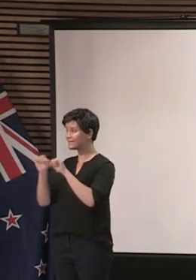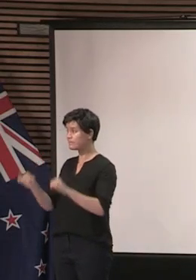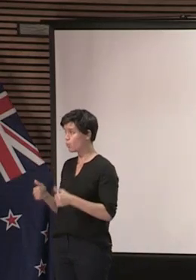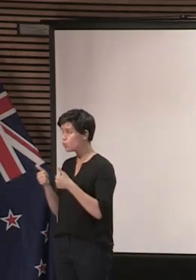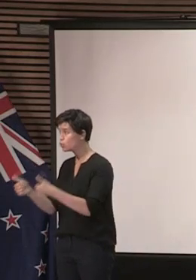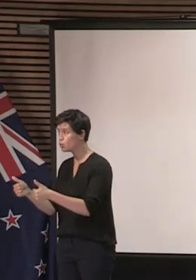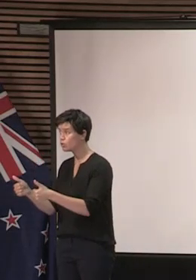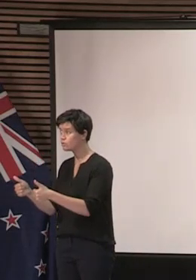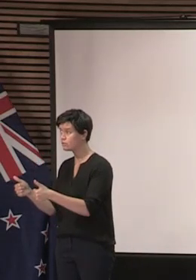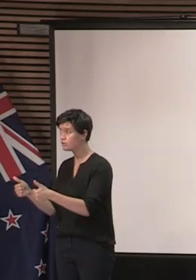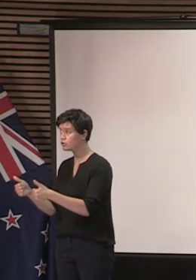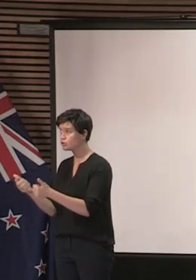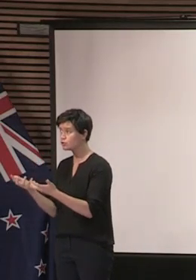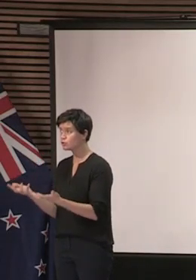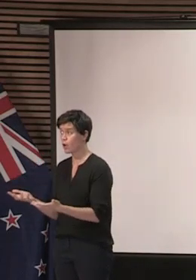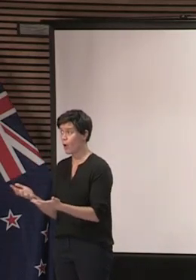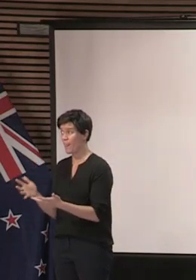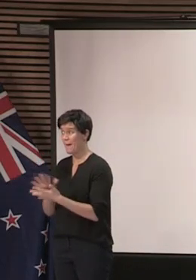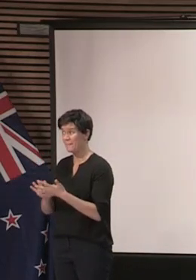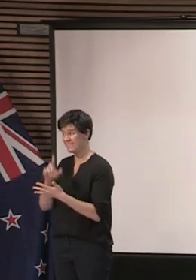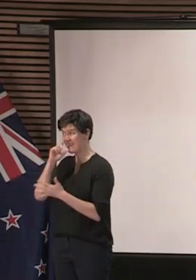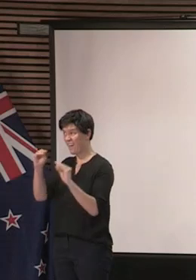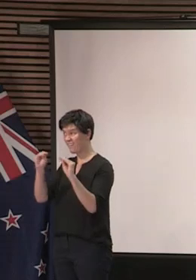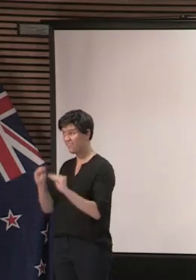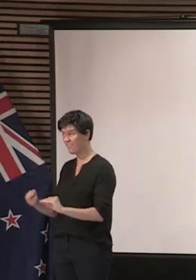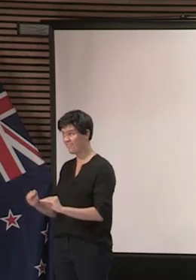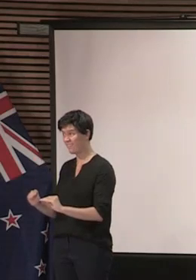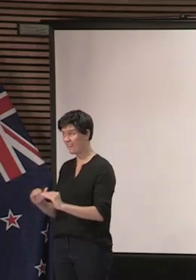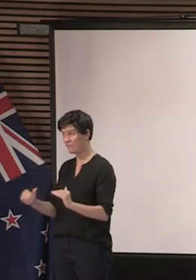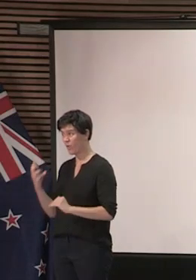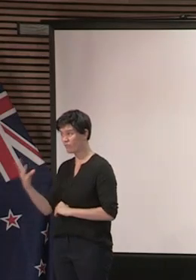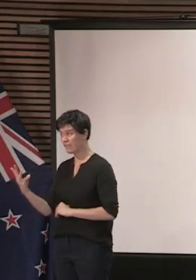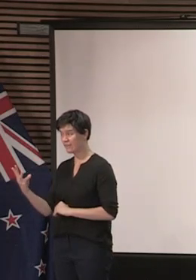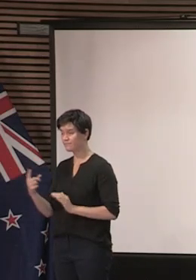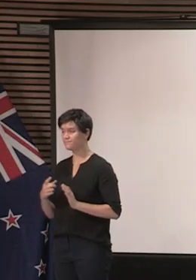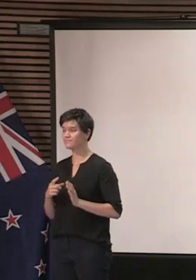criteria met? As I've said, jump to no conclusions. That is just